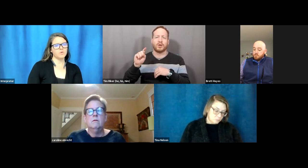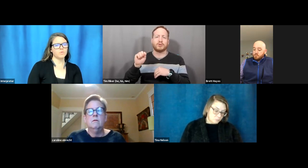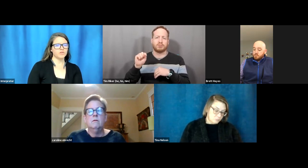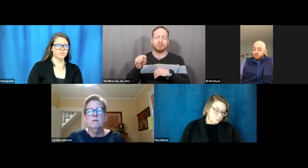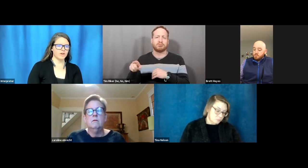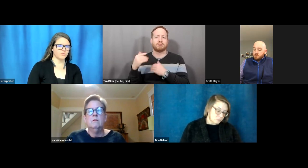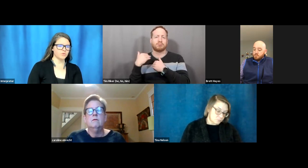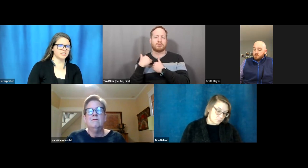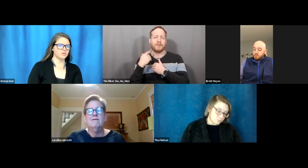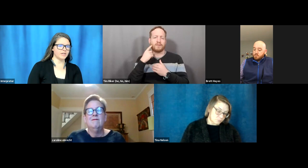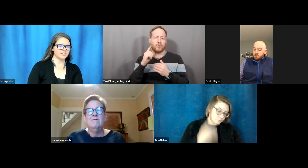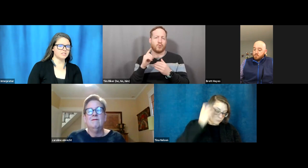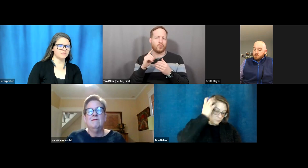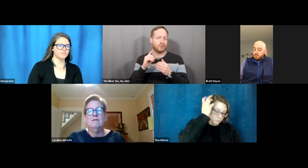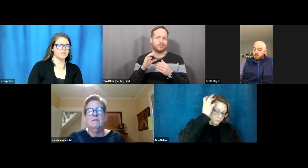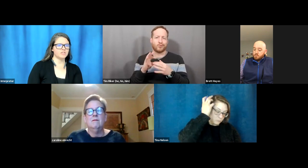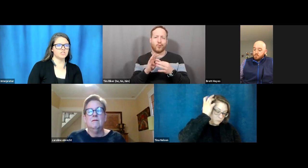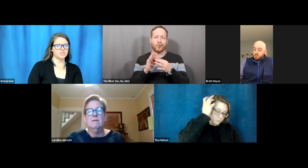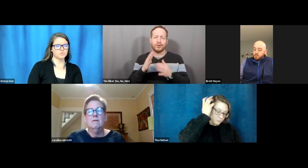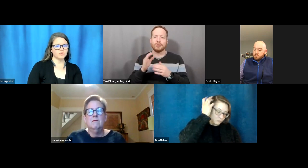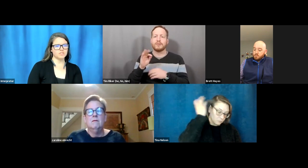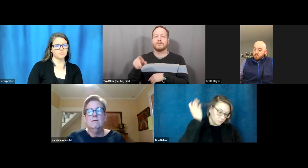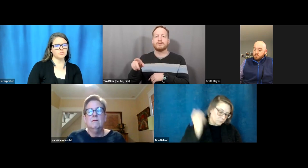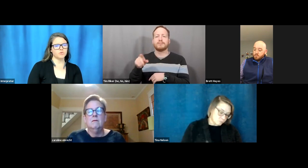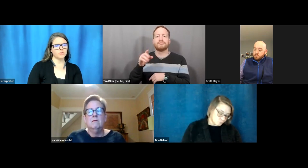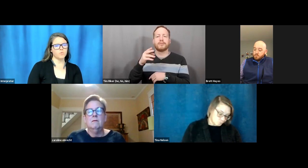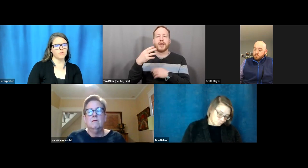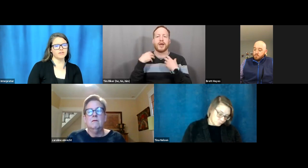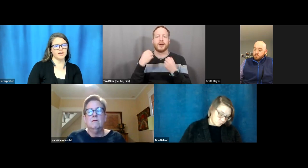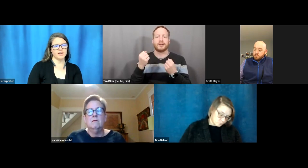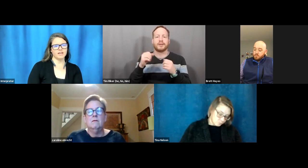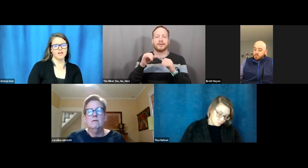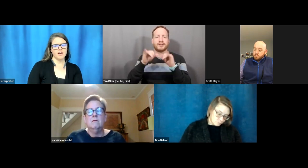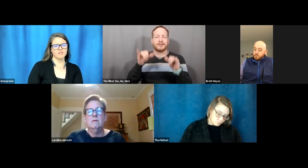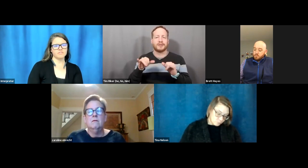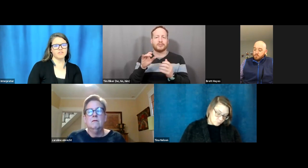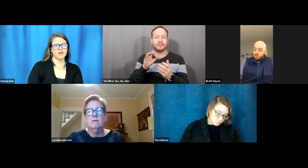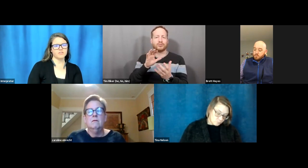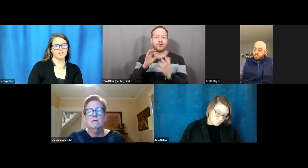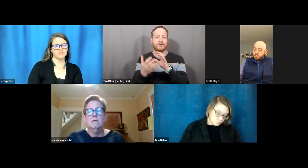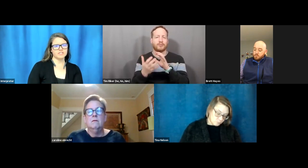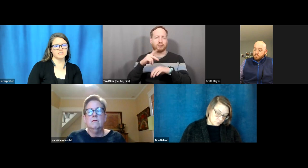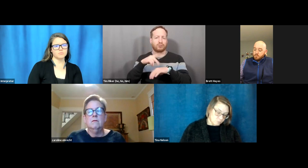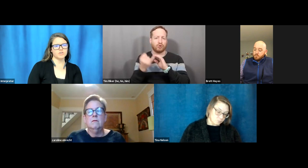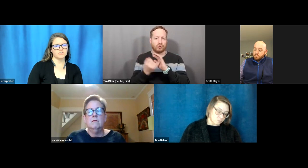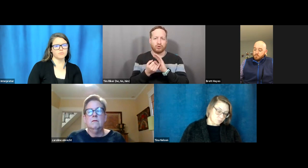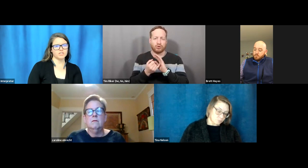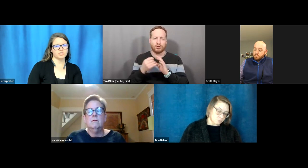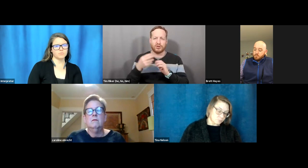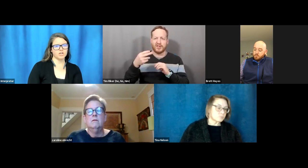We also have Christine West. She is responsible for the coordinating of the healthcare system transformation